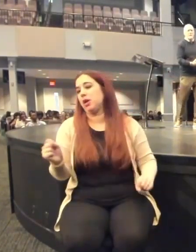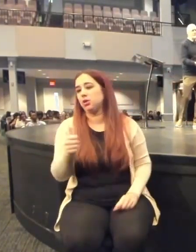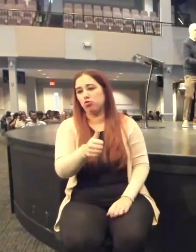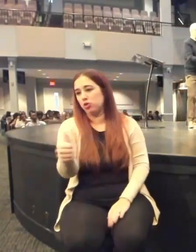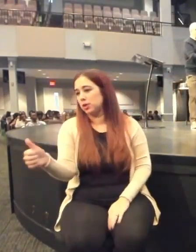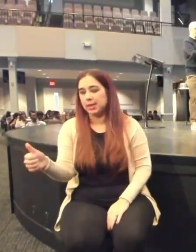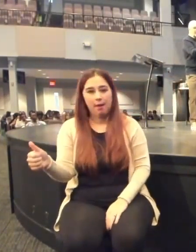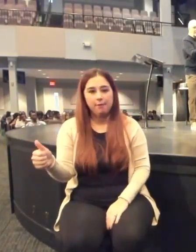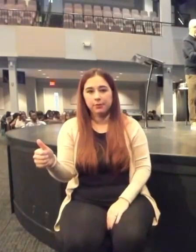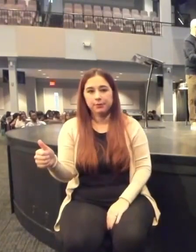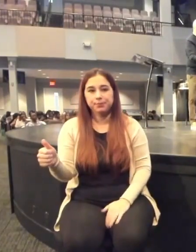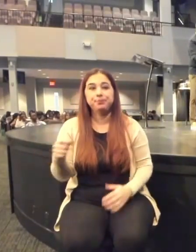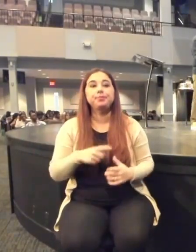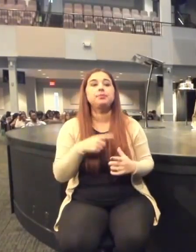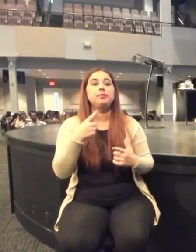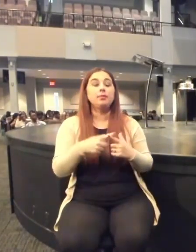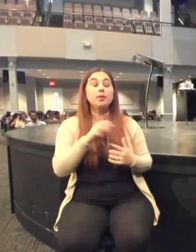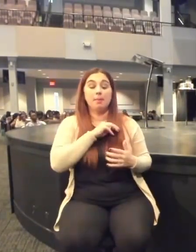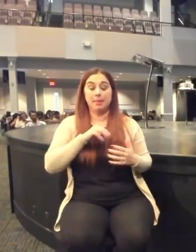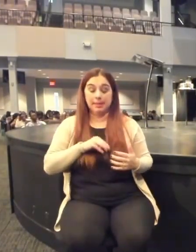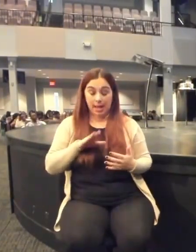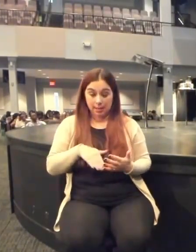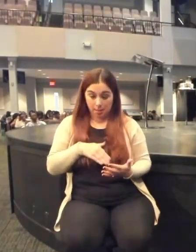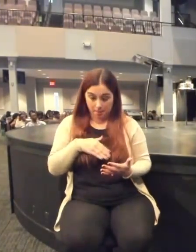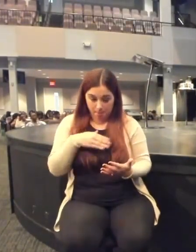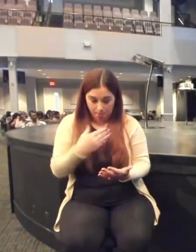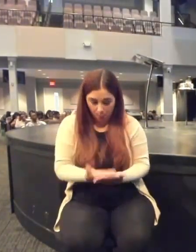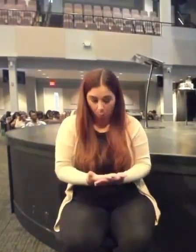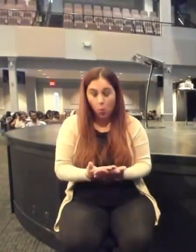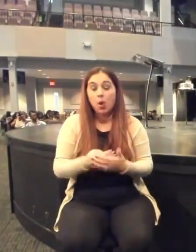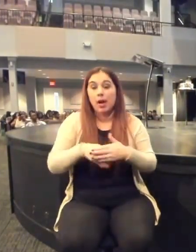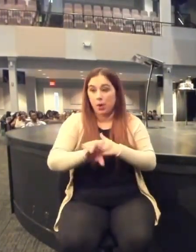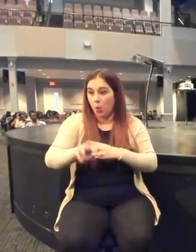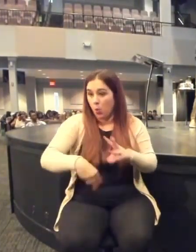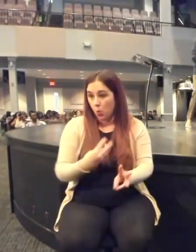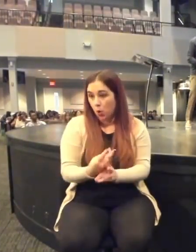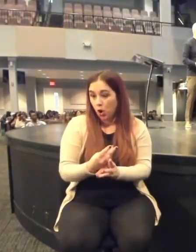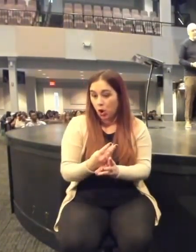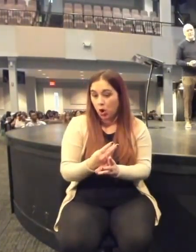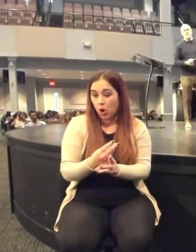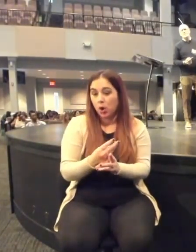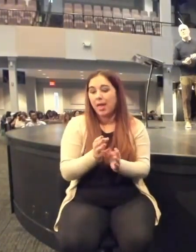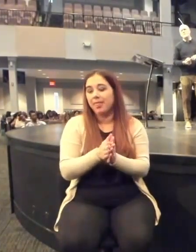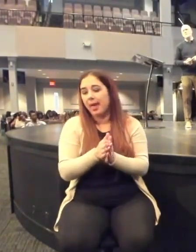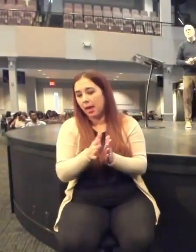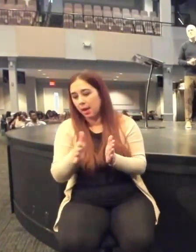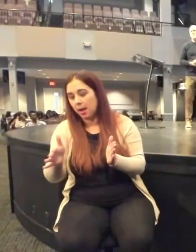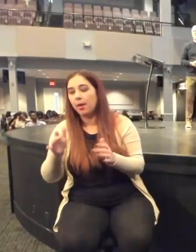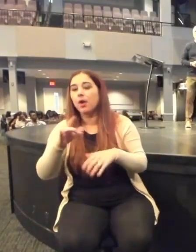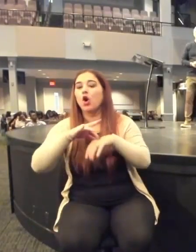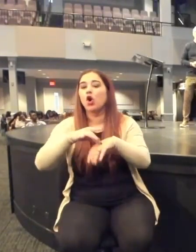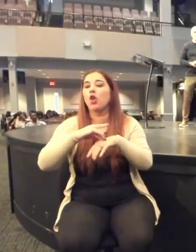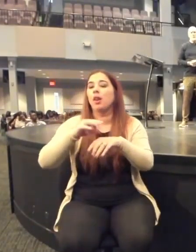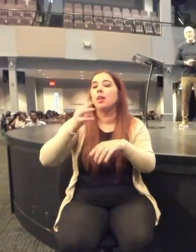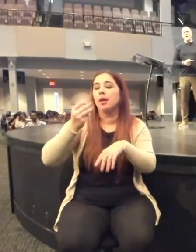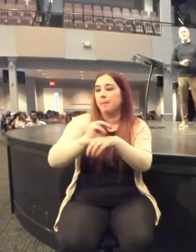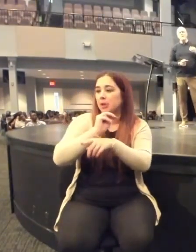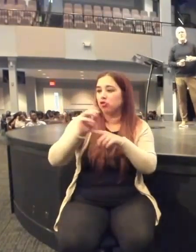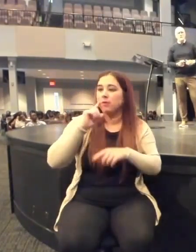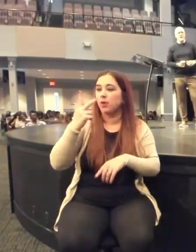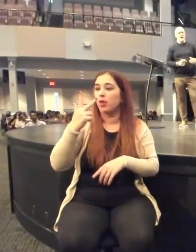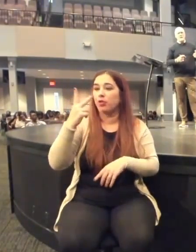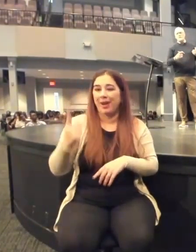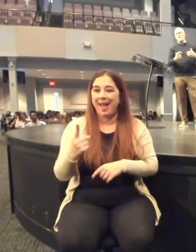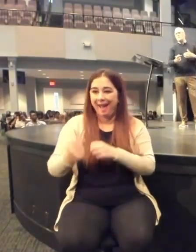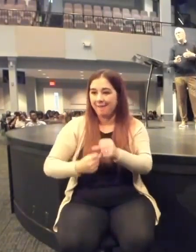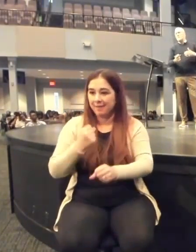yourself. And there's then the birth of Messiah entering our world. Then, of course, the earthly ministry of Jesus, the Messiah, for